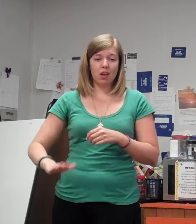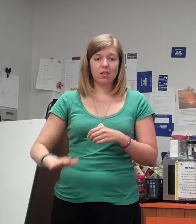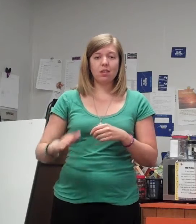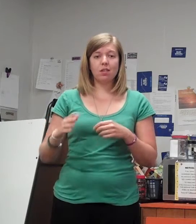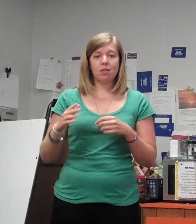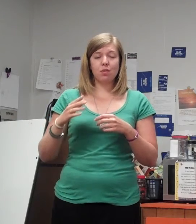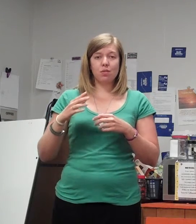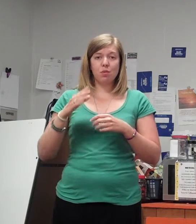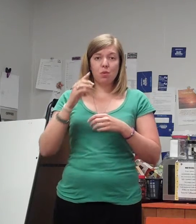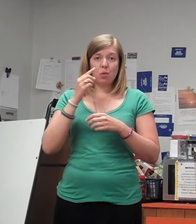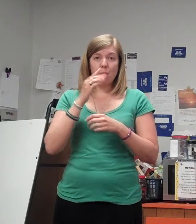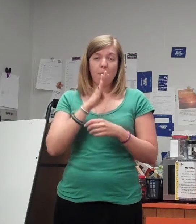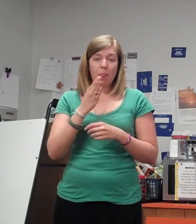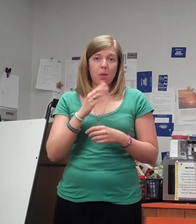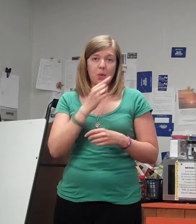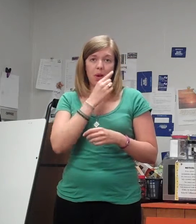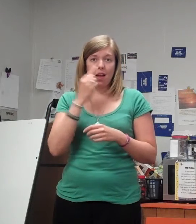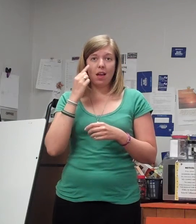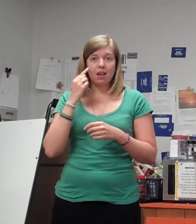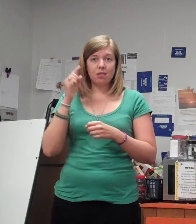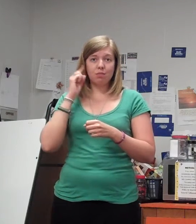And we were going to name him Dylan.